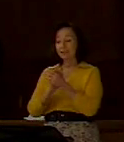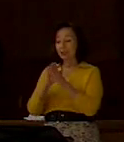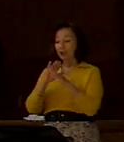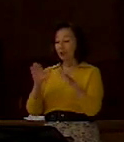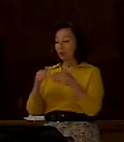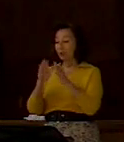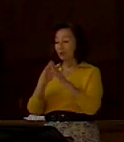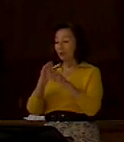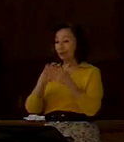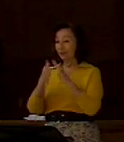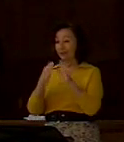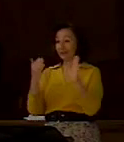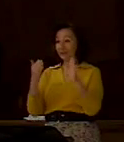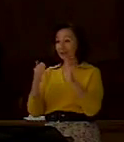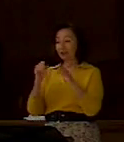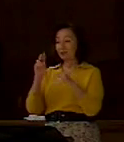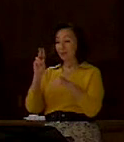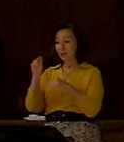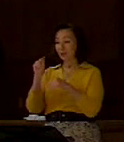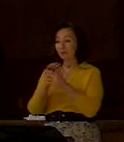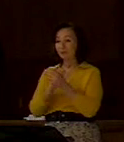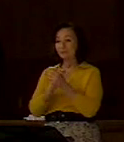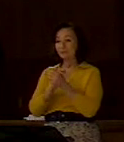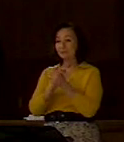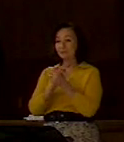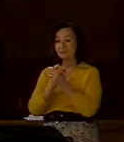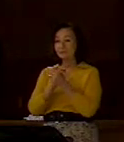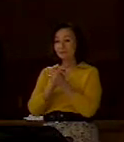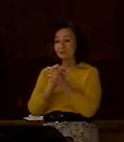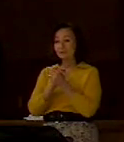for forgiveness, no. Just.